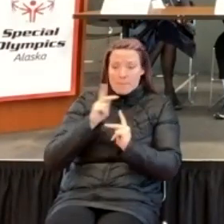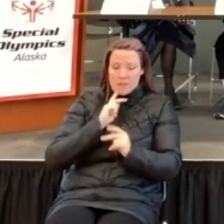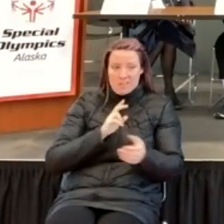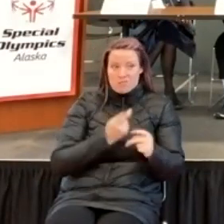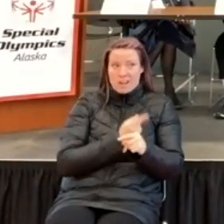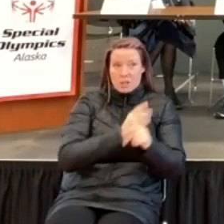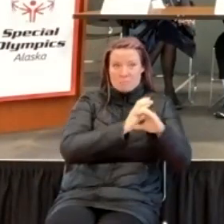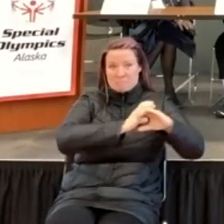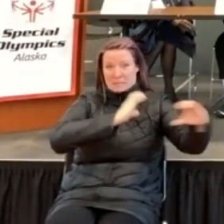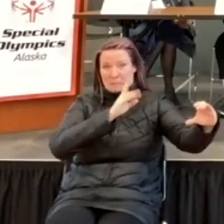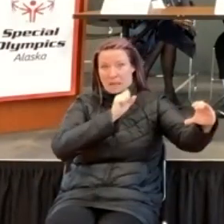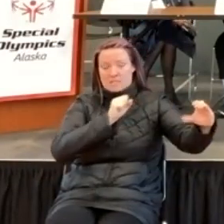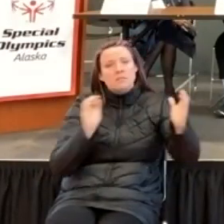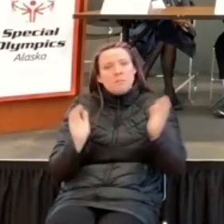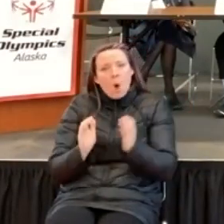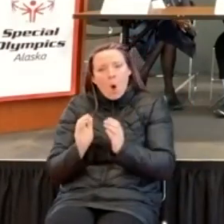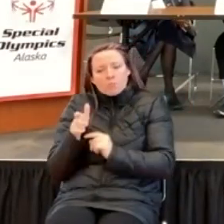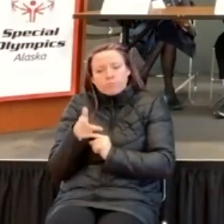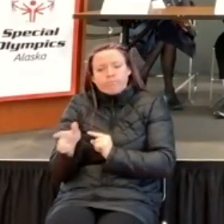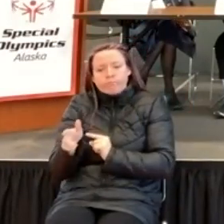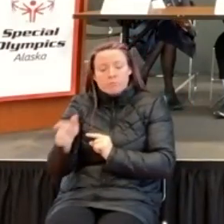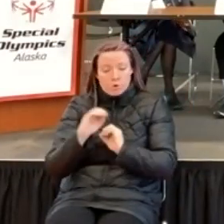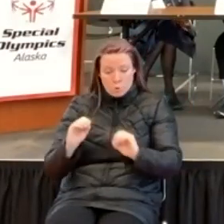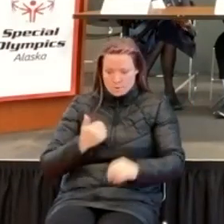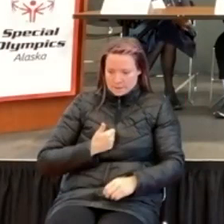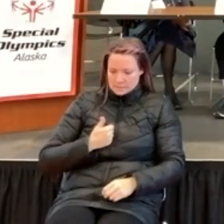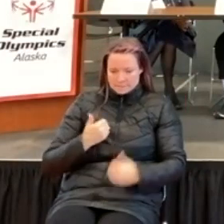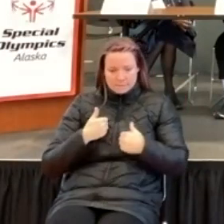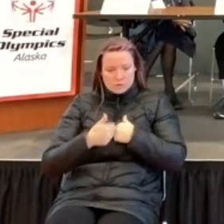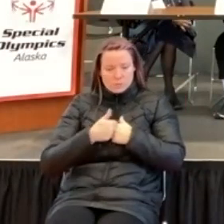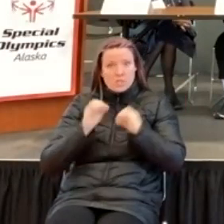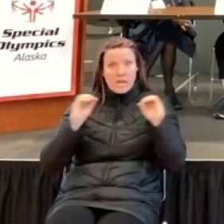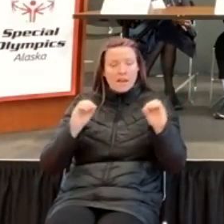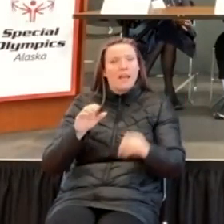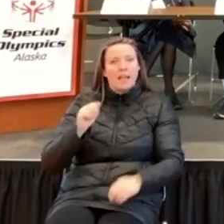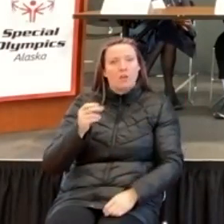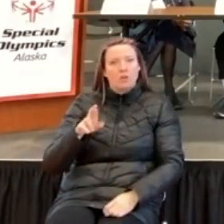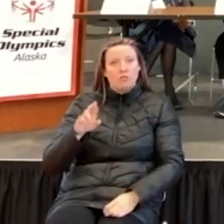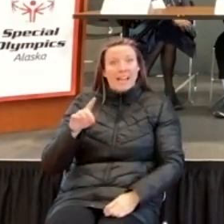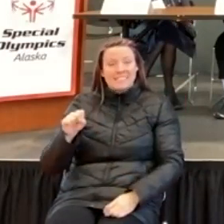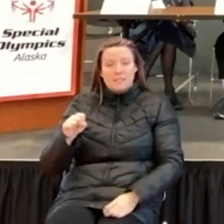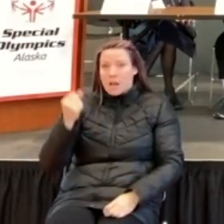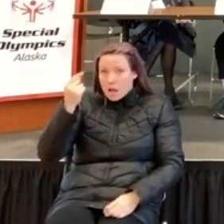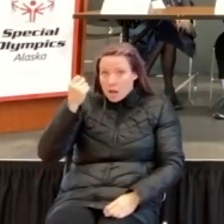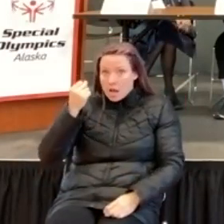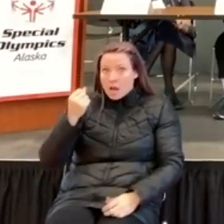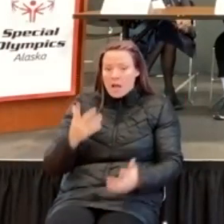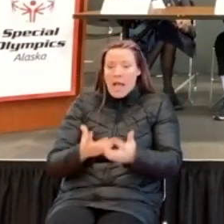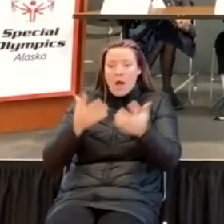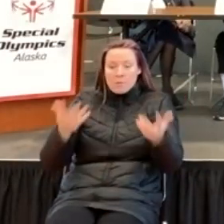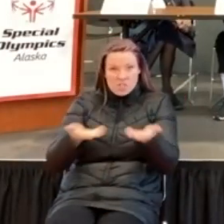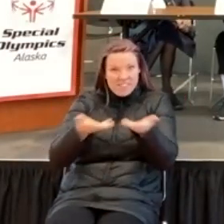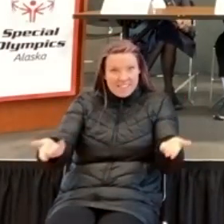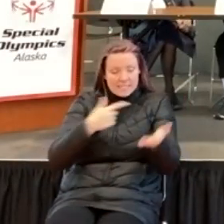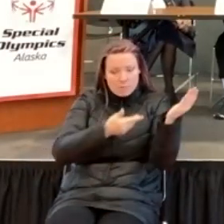the regular bus system and have no transportation of their own. But the amount of things you can carry on Anchor Rides is extremely